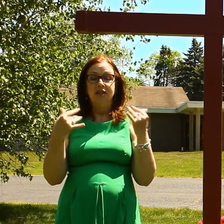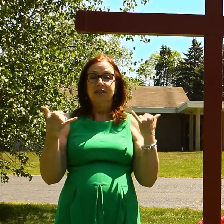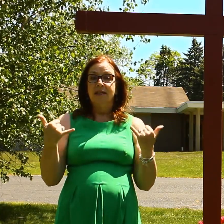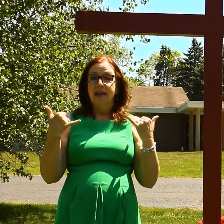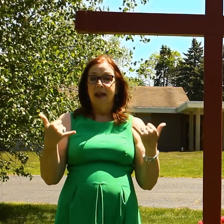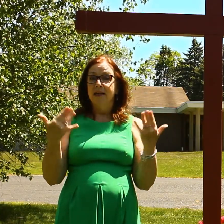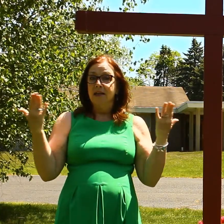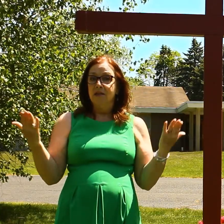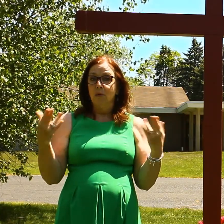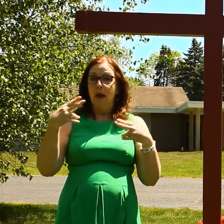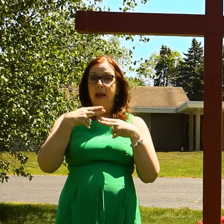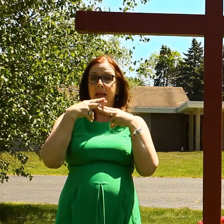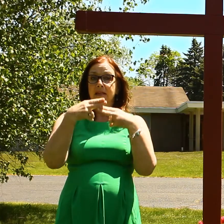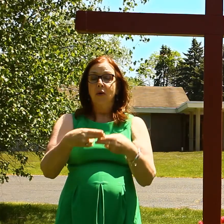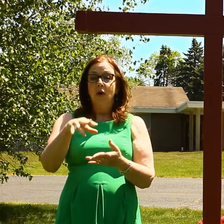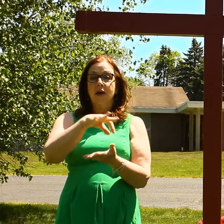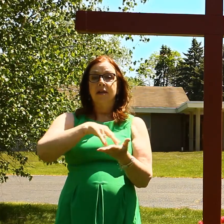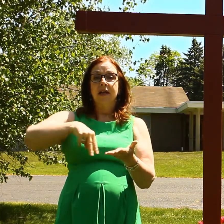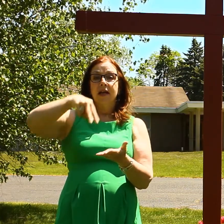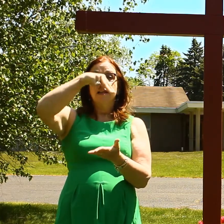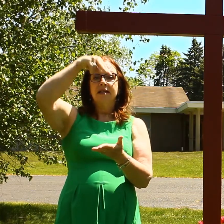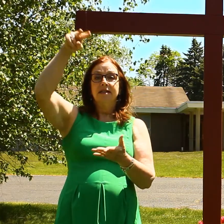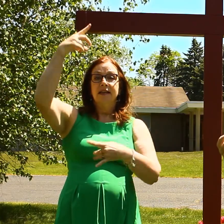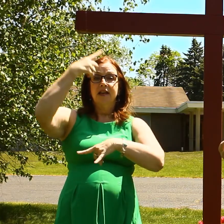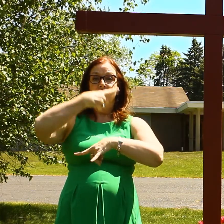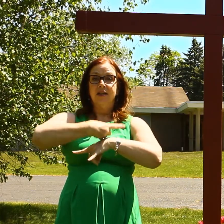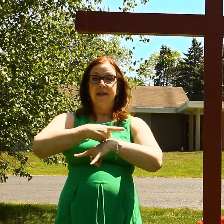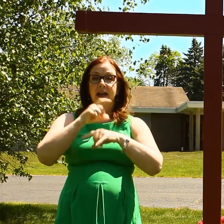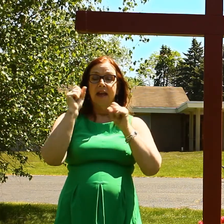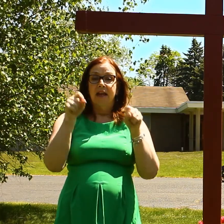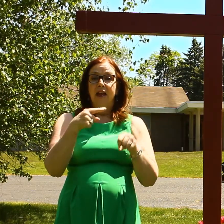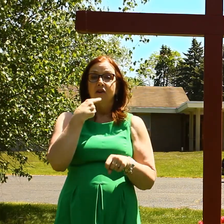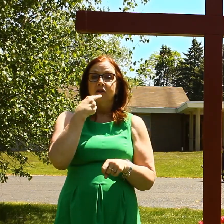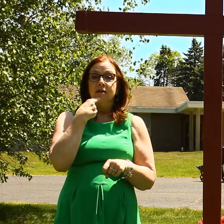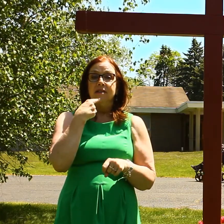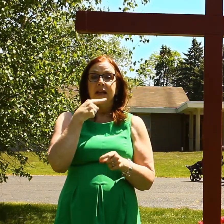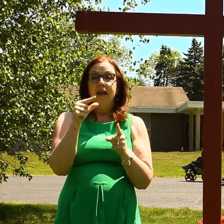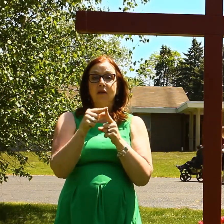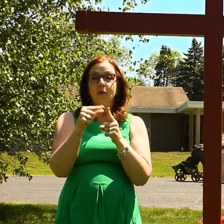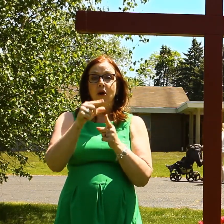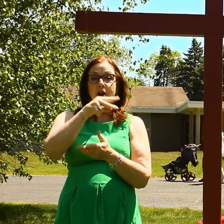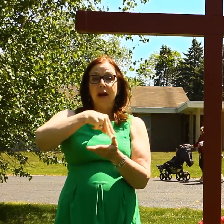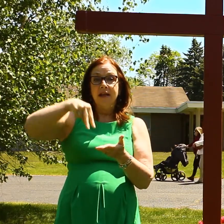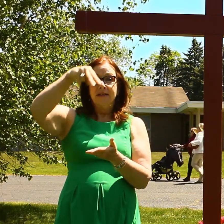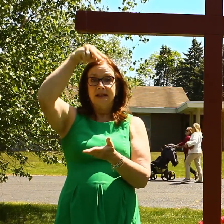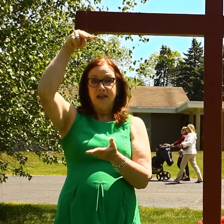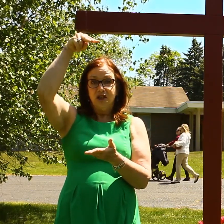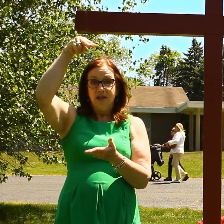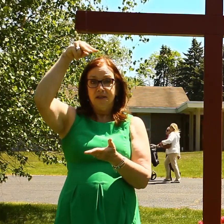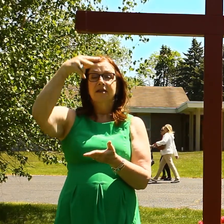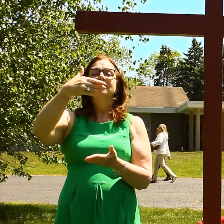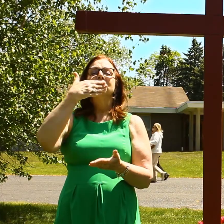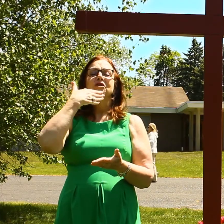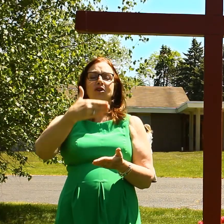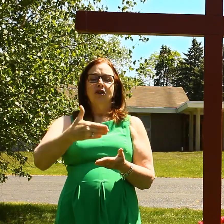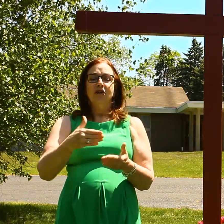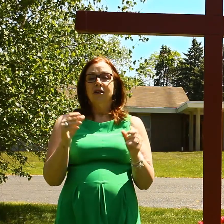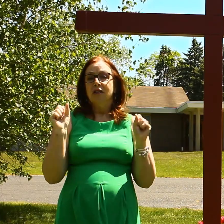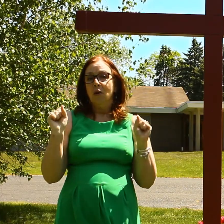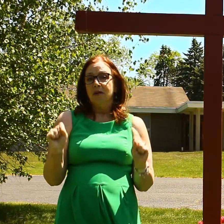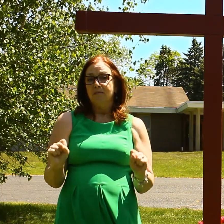called Ascension Day. Can you guys say the word ascension? Good. So you